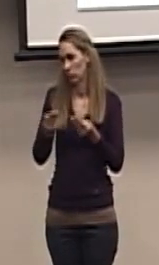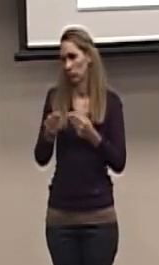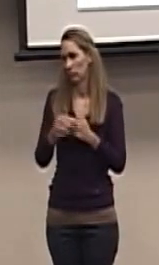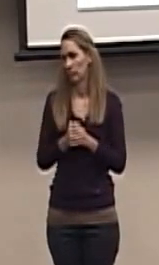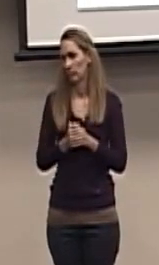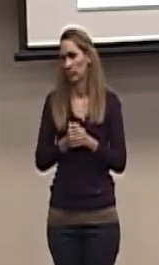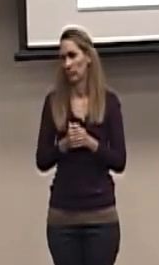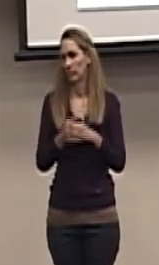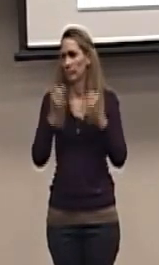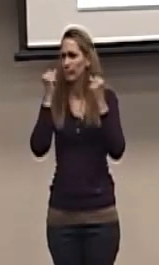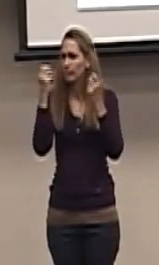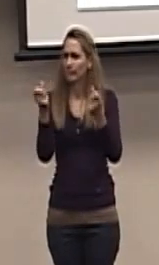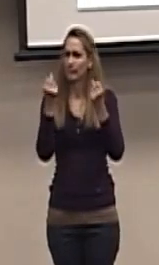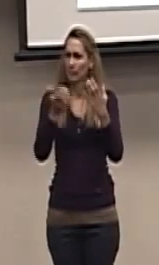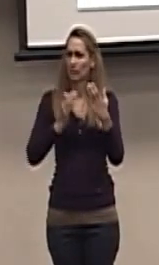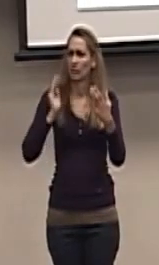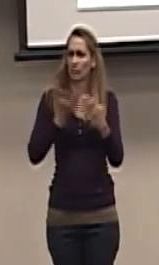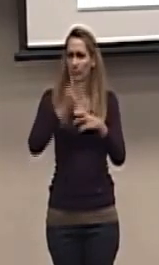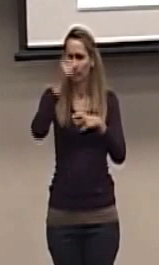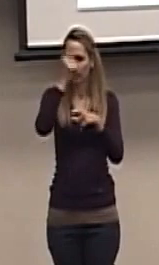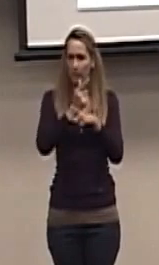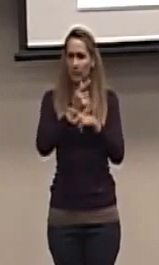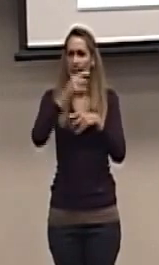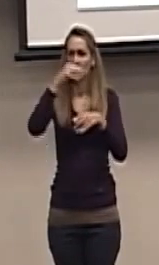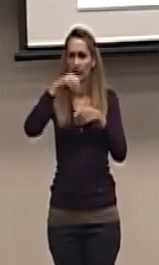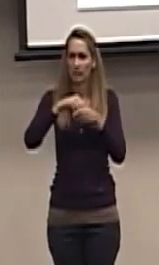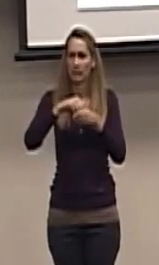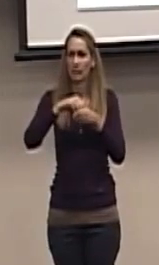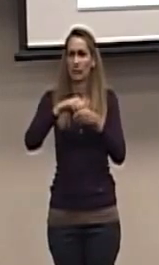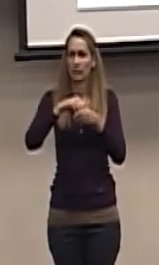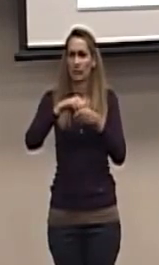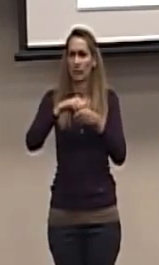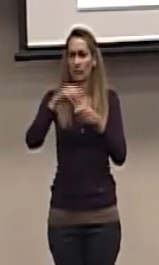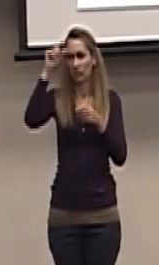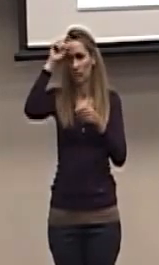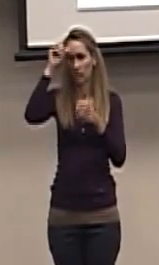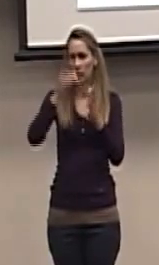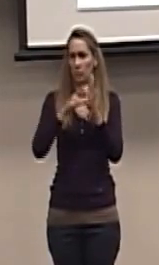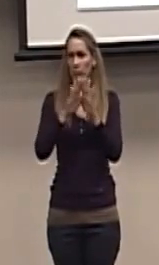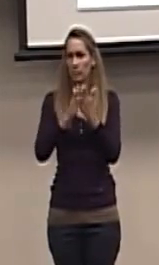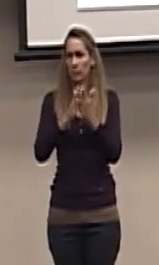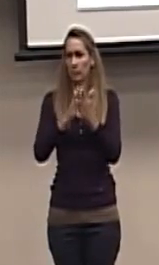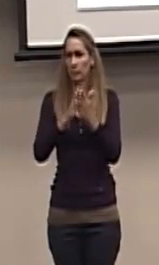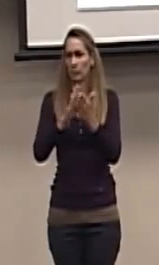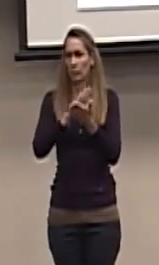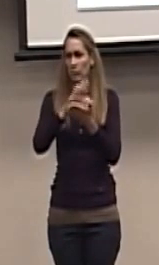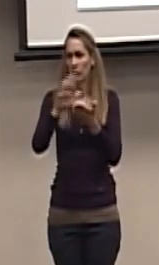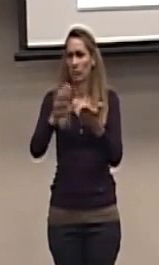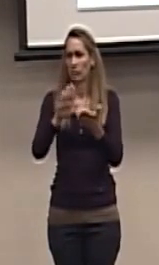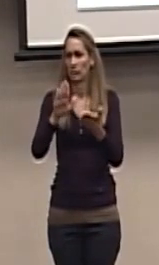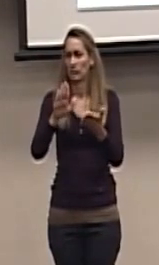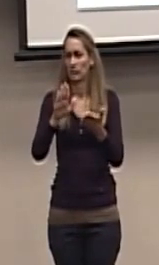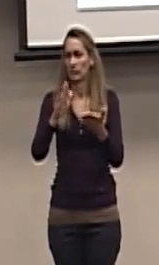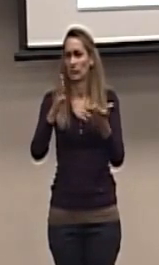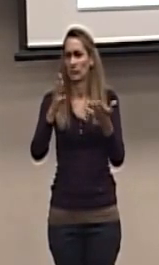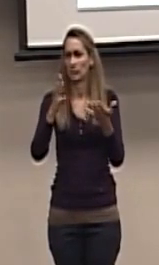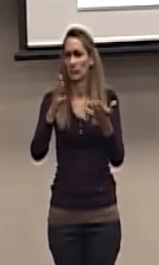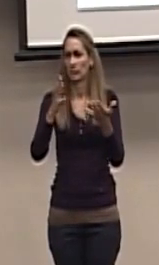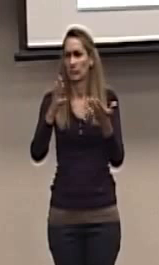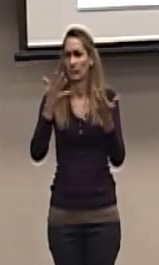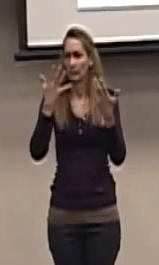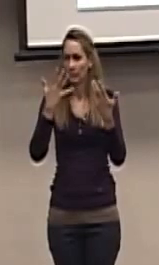of our brethren currently enrolled at Ghana Bible College have completed tertiary education, either polytechnic or